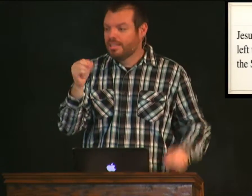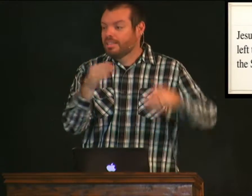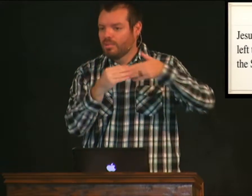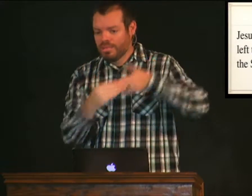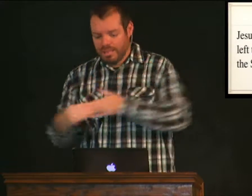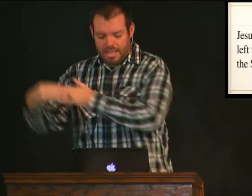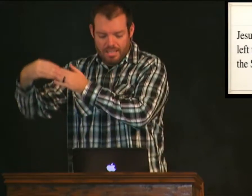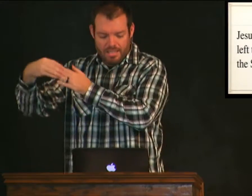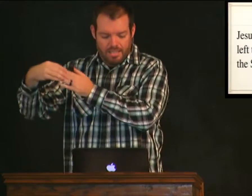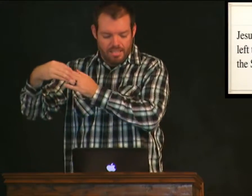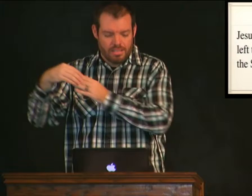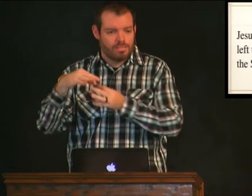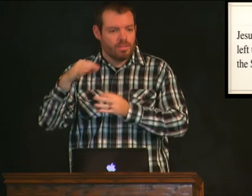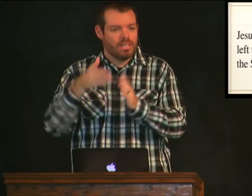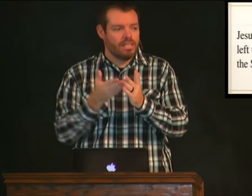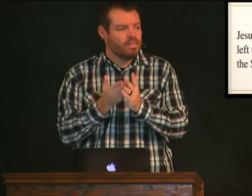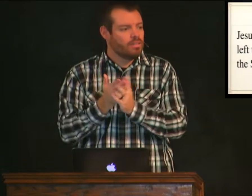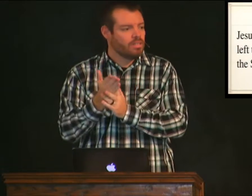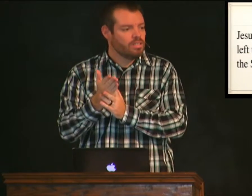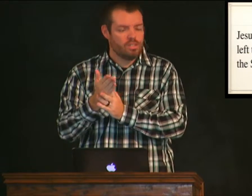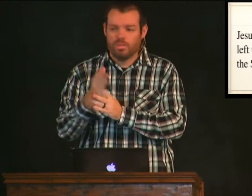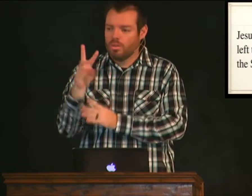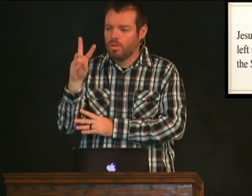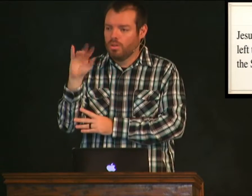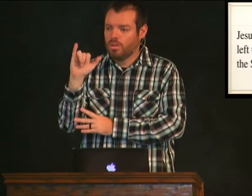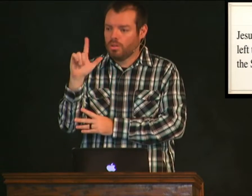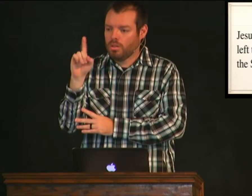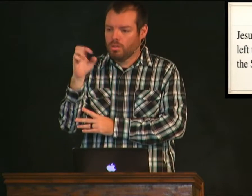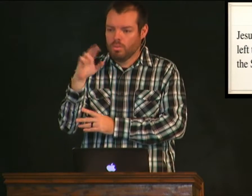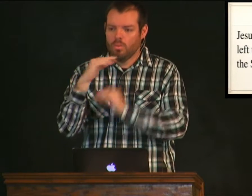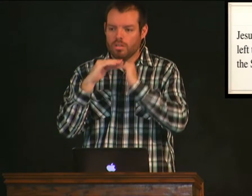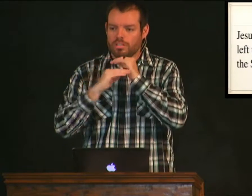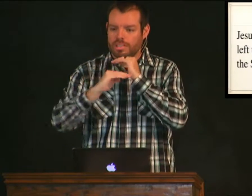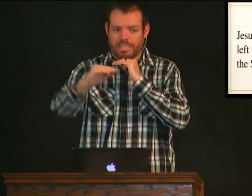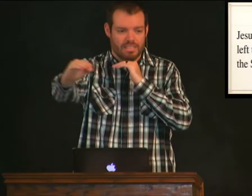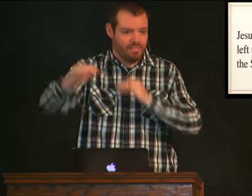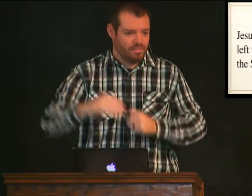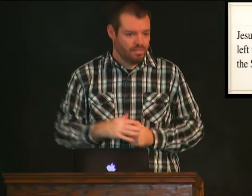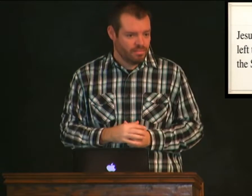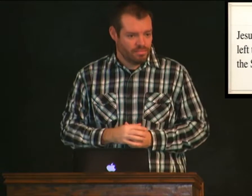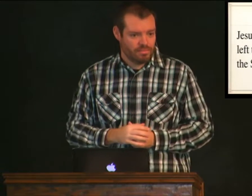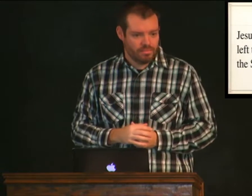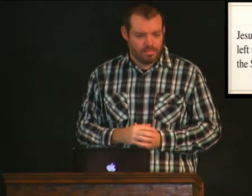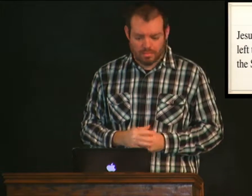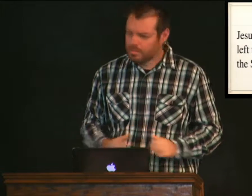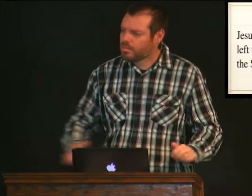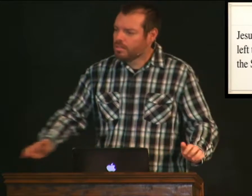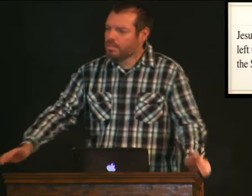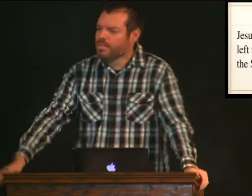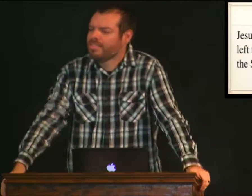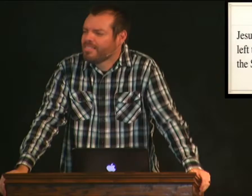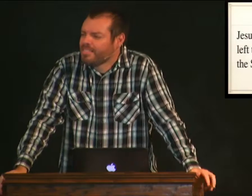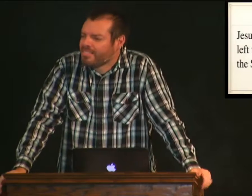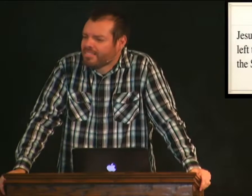Jordan. He was led the Spirit into the wilderness.